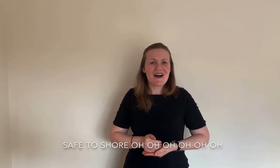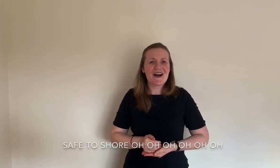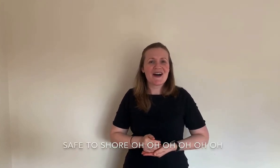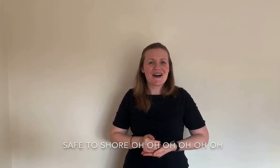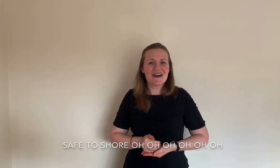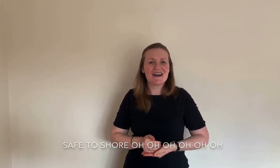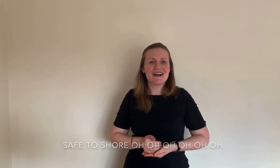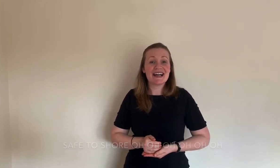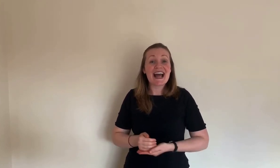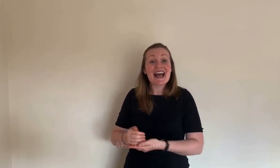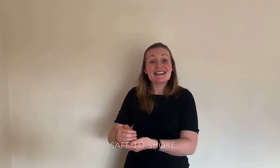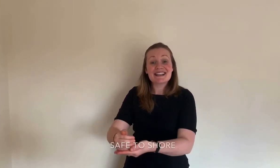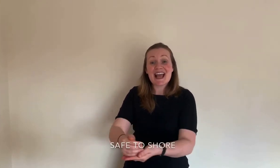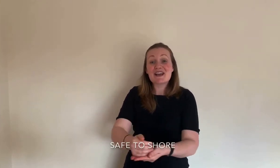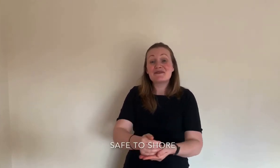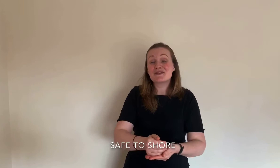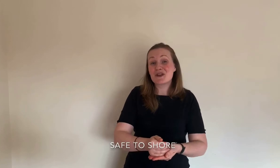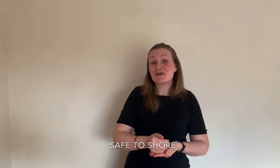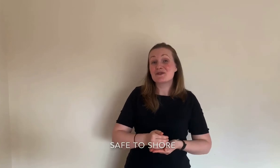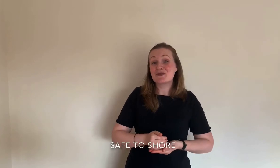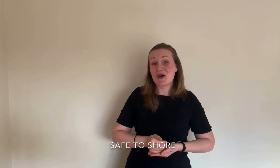shore, safe to